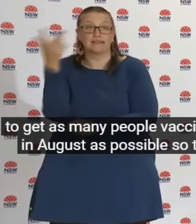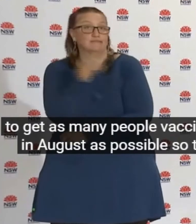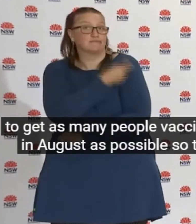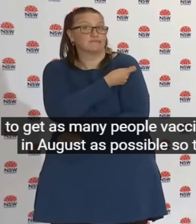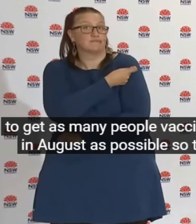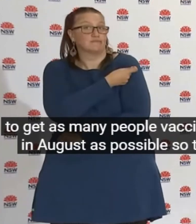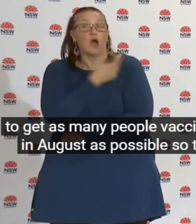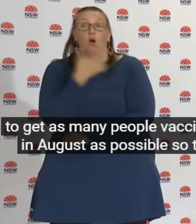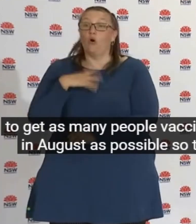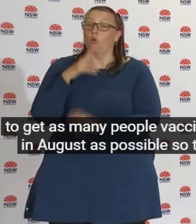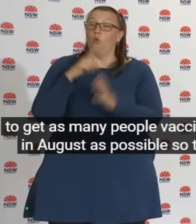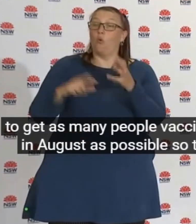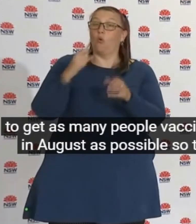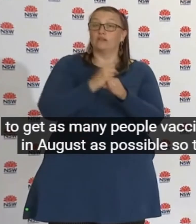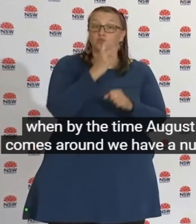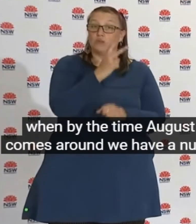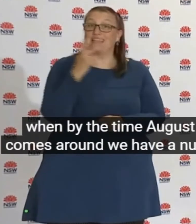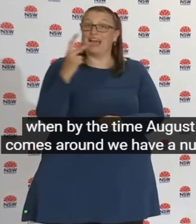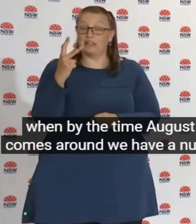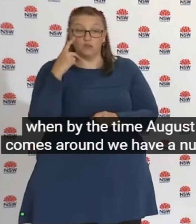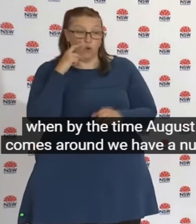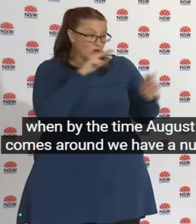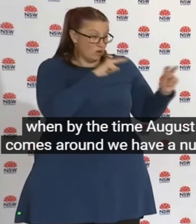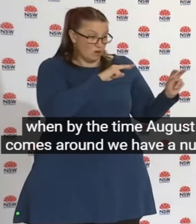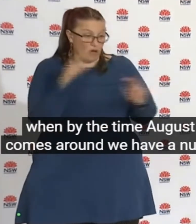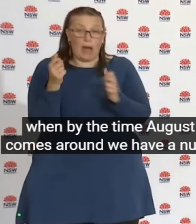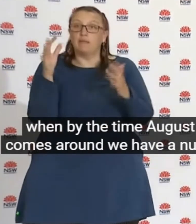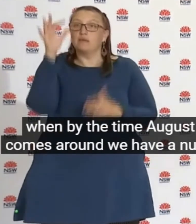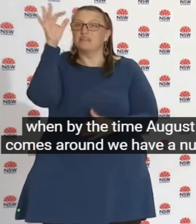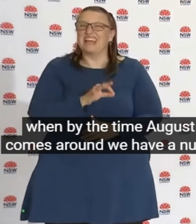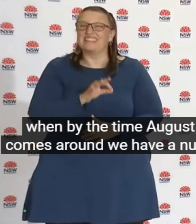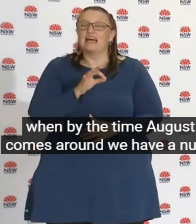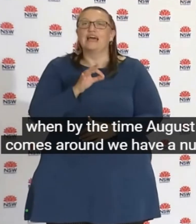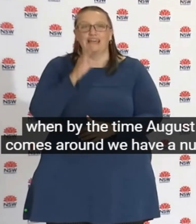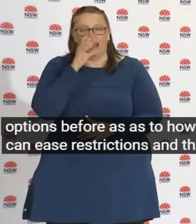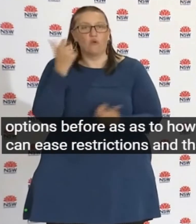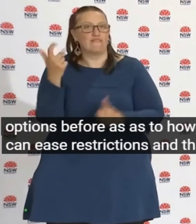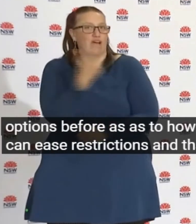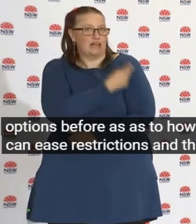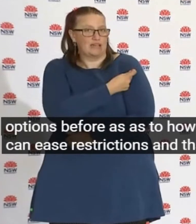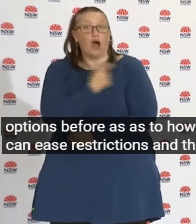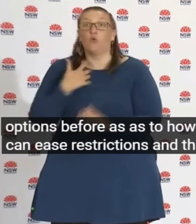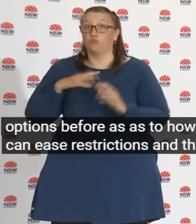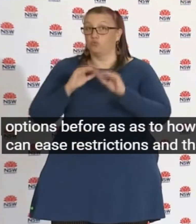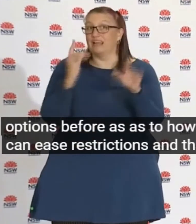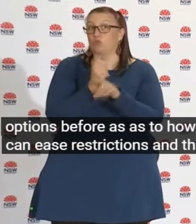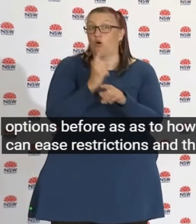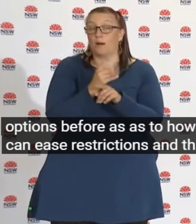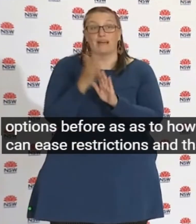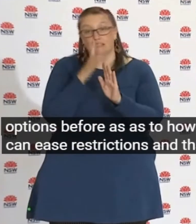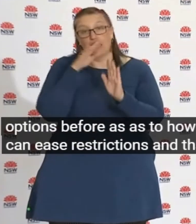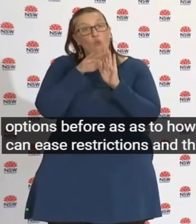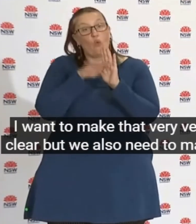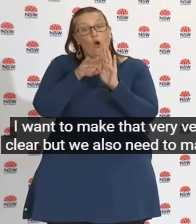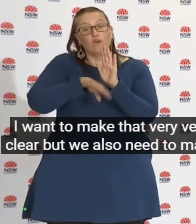comes around, we have a number of options before us as to how we can ease restrictions, and I want to make that very clear. But we also need to make